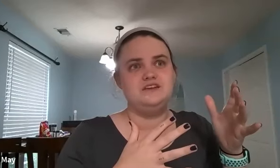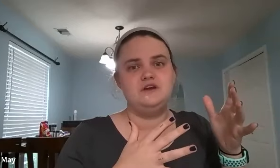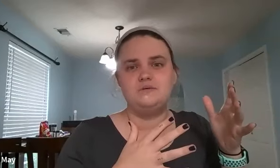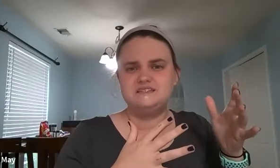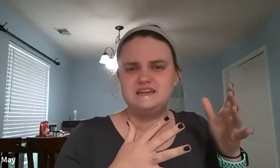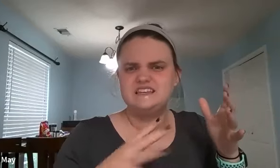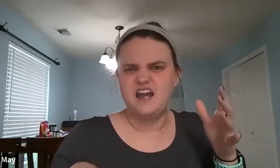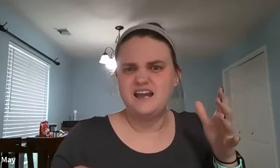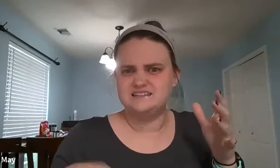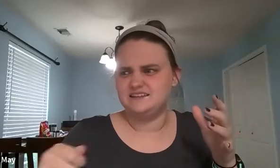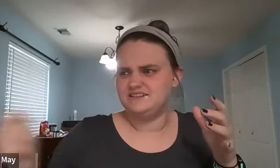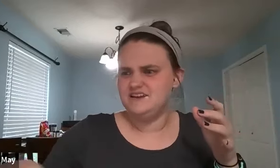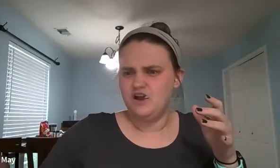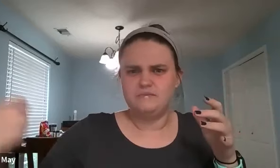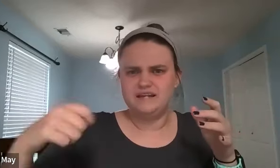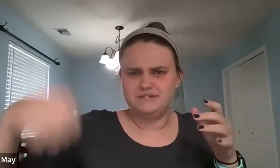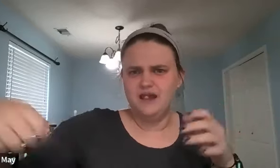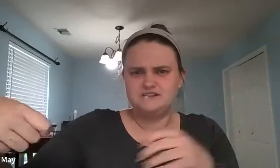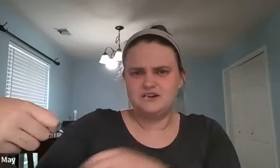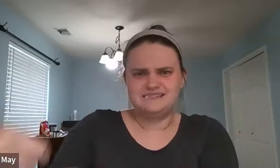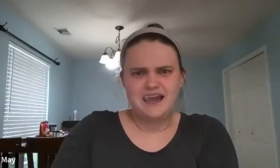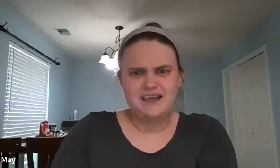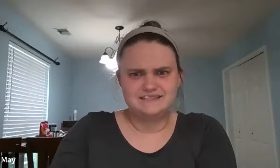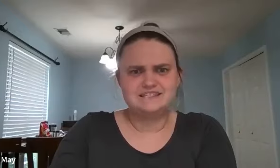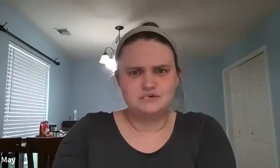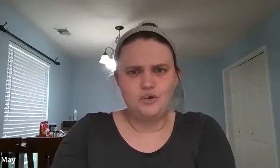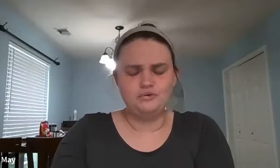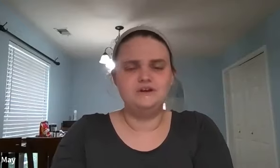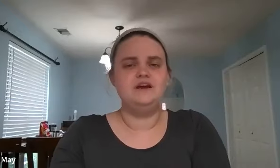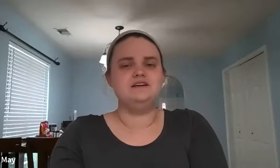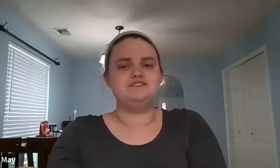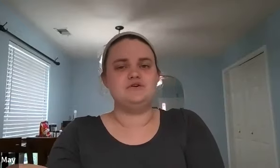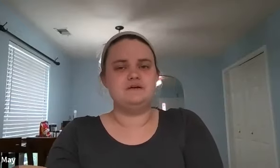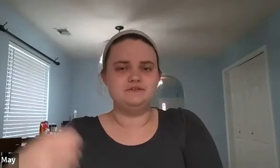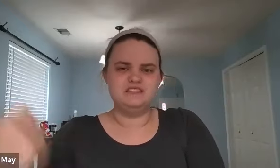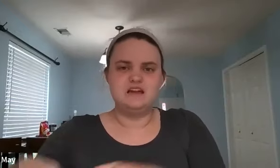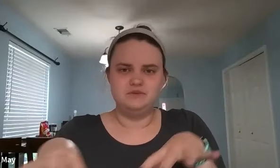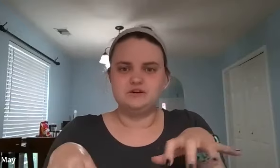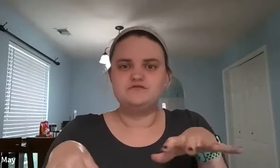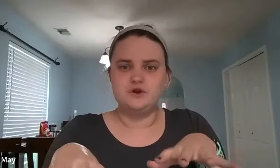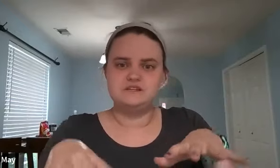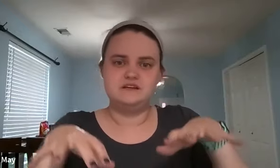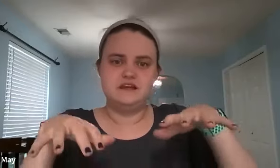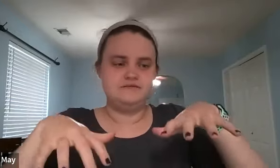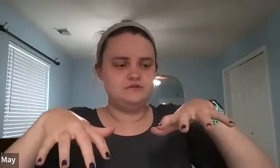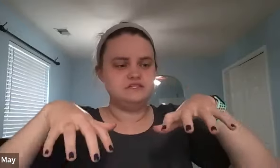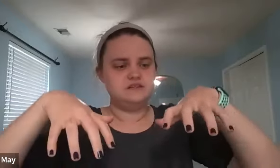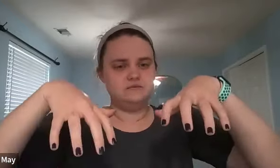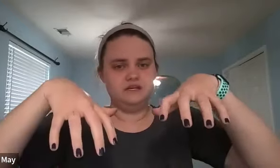you know how we say it's like ice, like my hot dog, it's like ice, it's so cold. So they will say, you know, it's frozen, and frozen's going to be